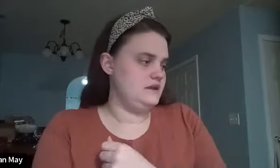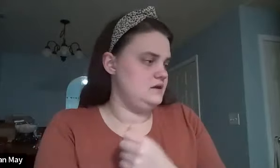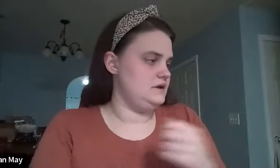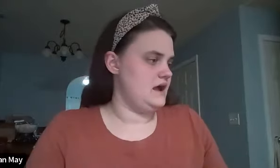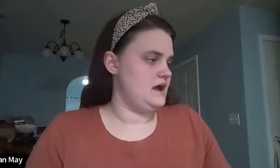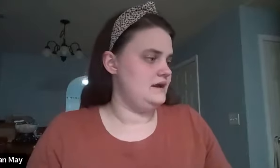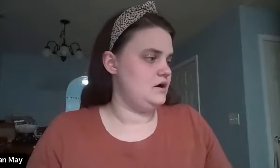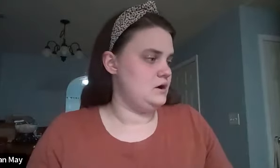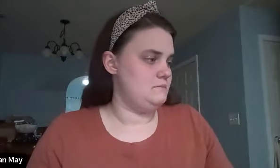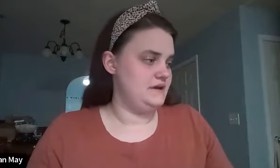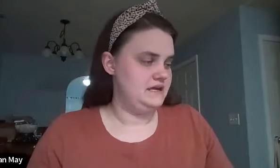Then we had our bacon.